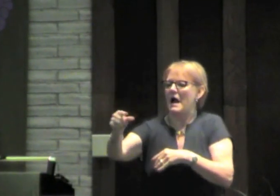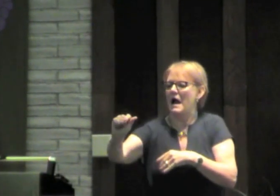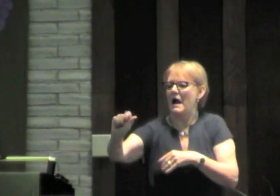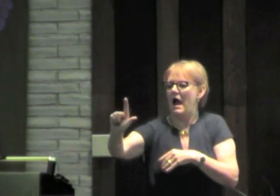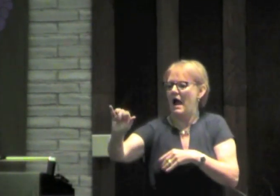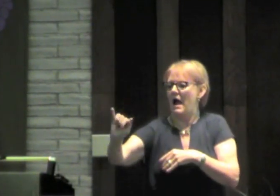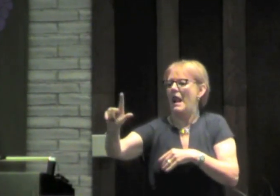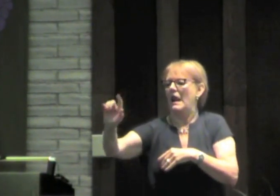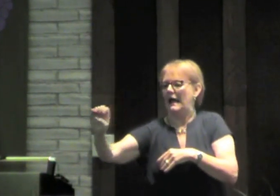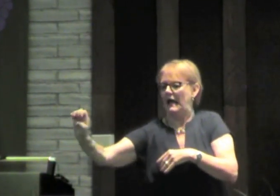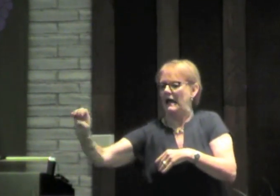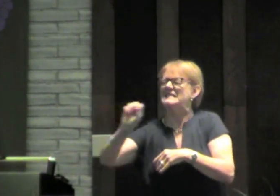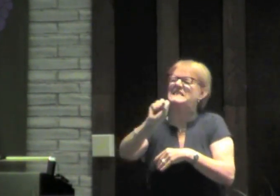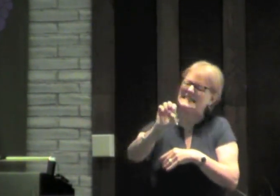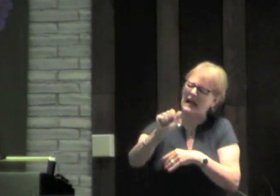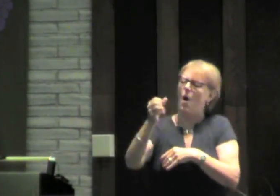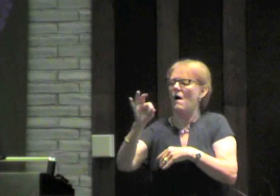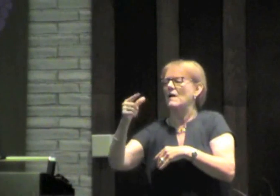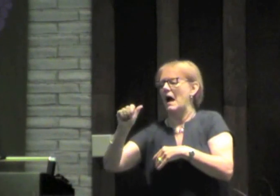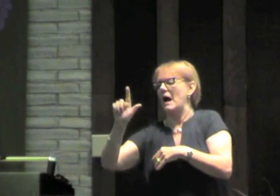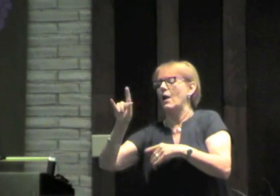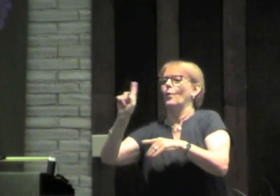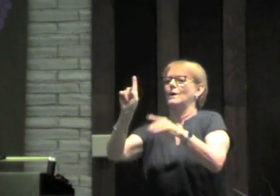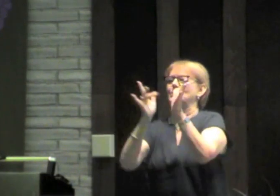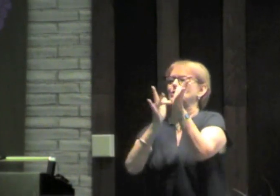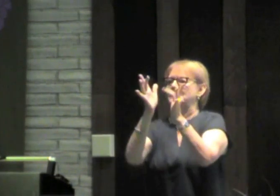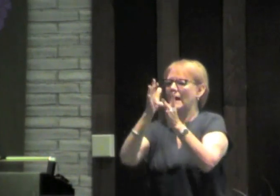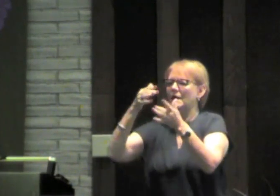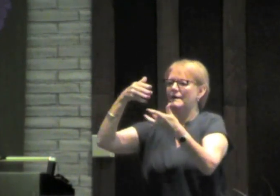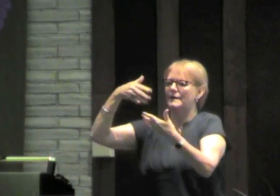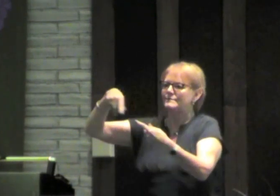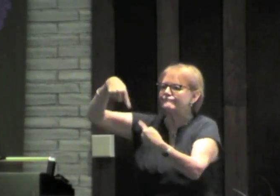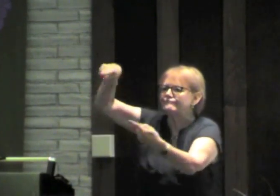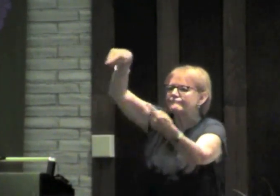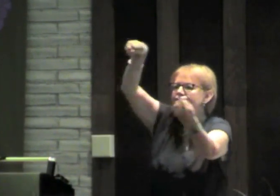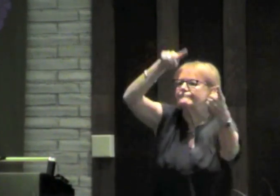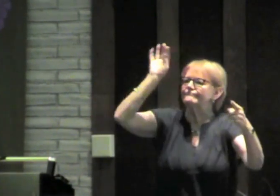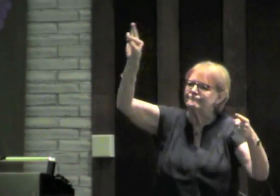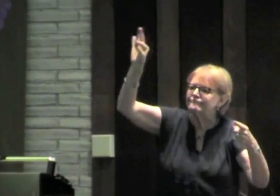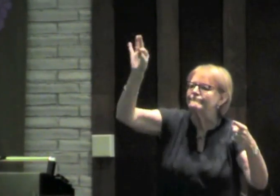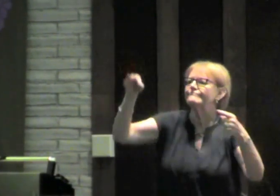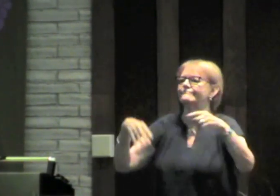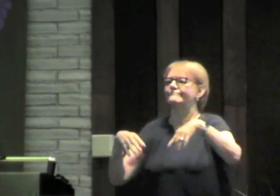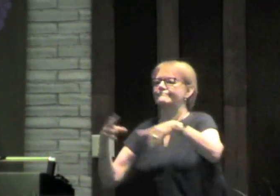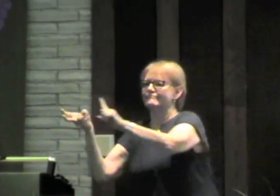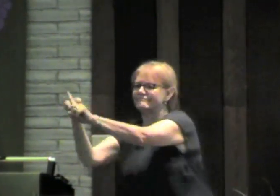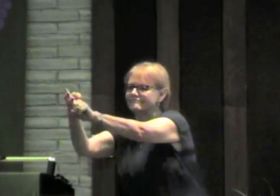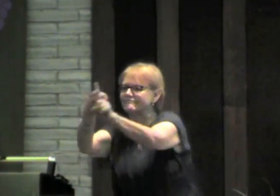another place, Galilee, to the Sea of Galilee, where Jesus had done his